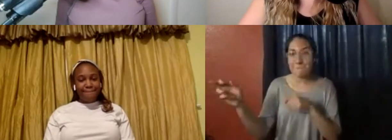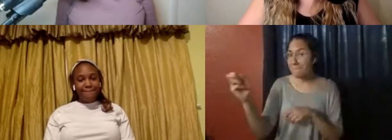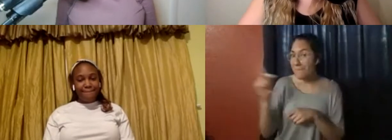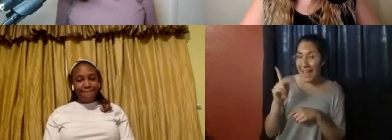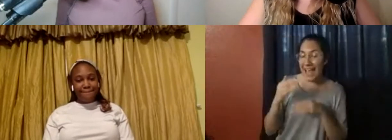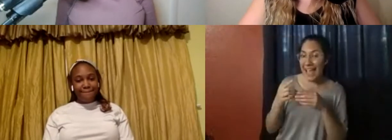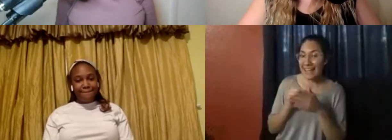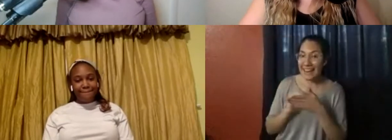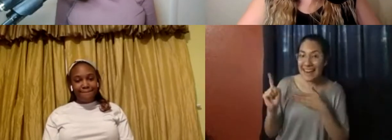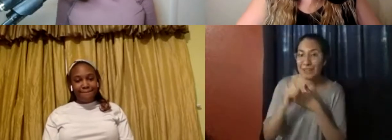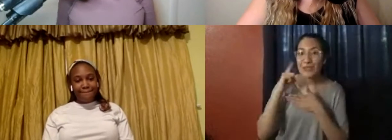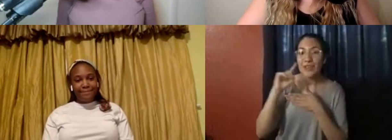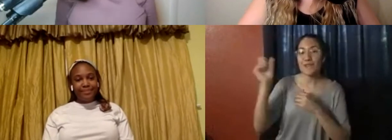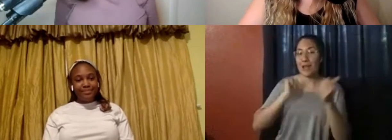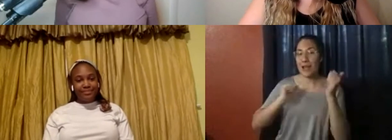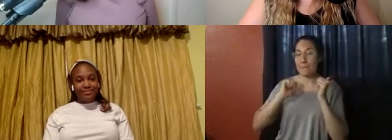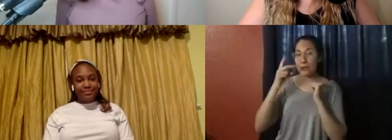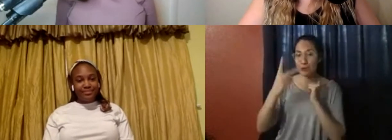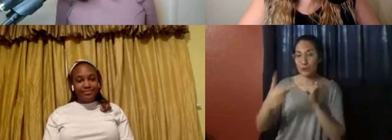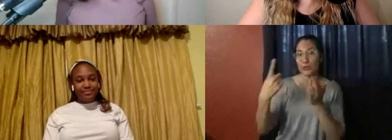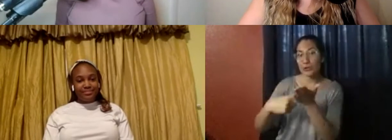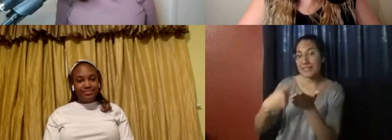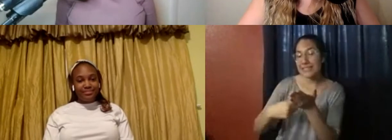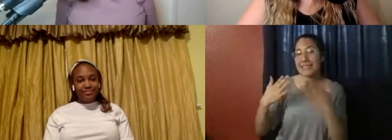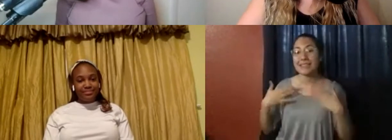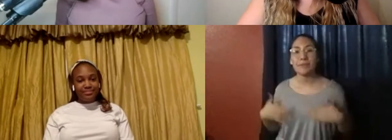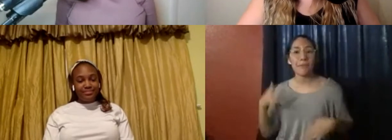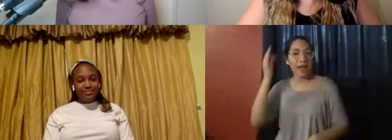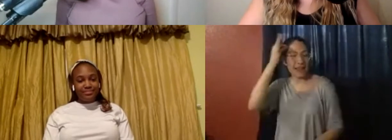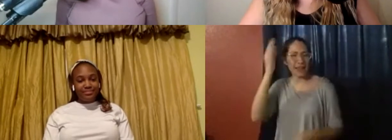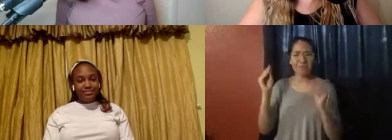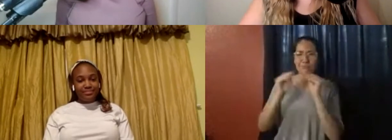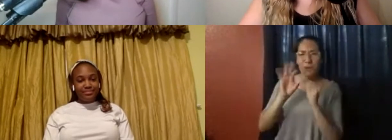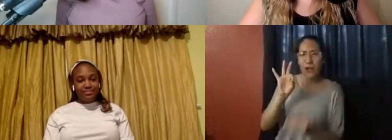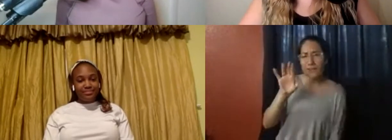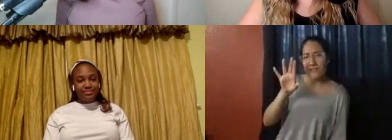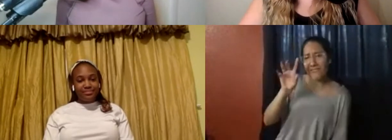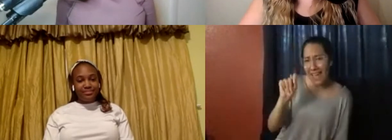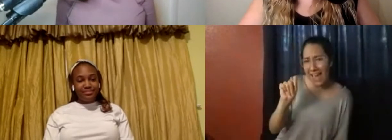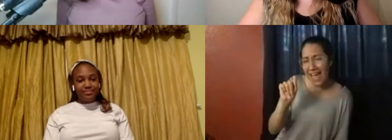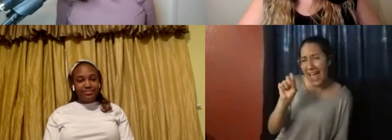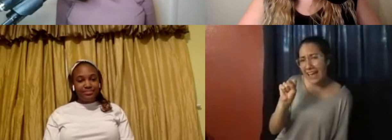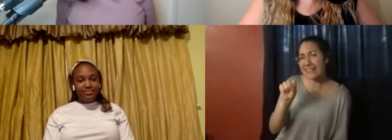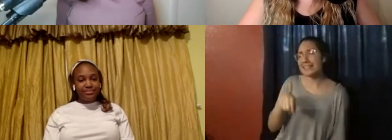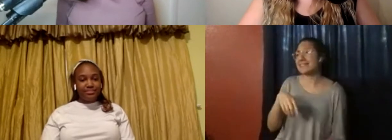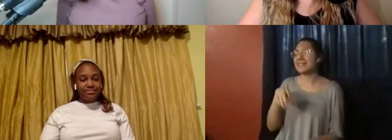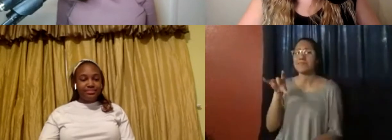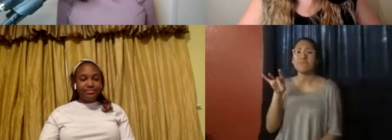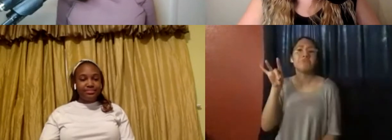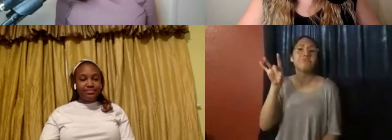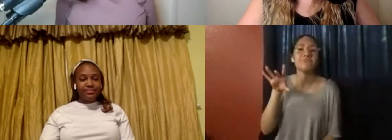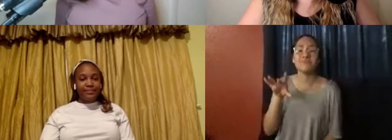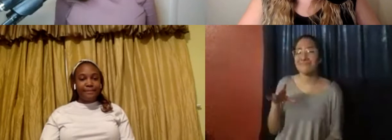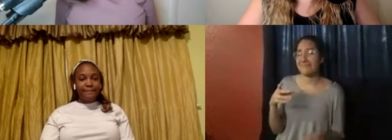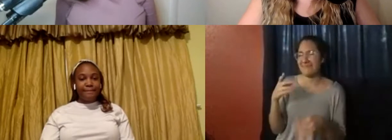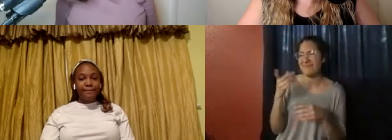2, where we talk body hair, more facts, tidbits, weird, interesting facts that the internet